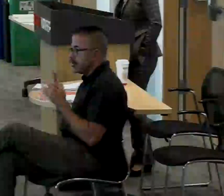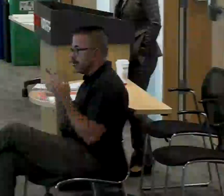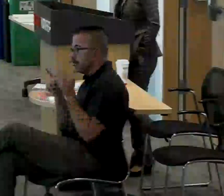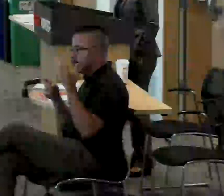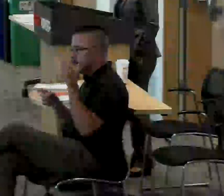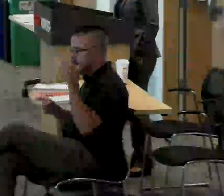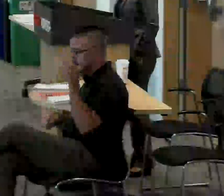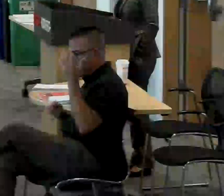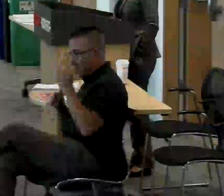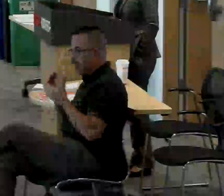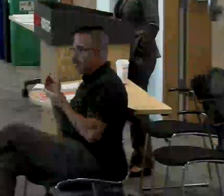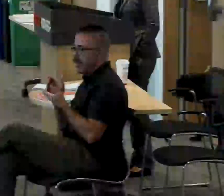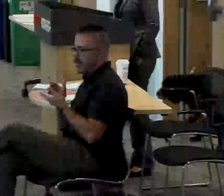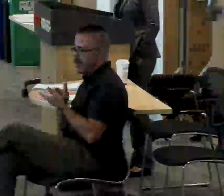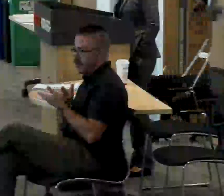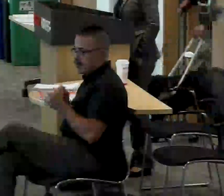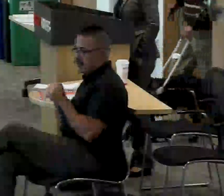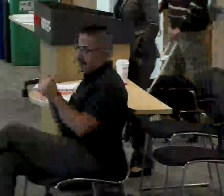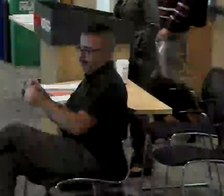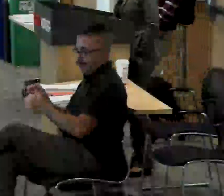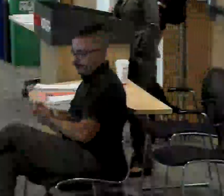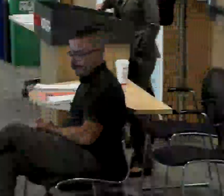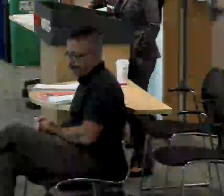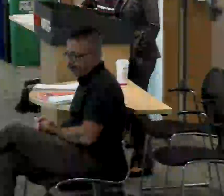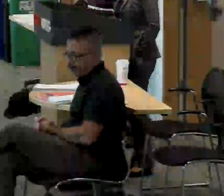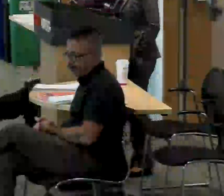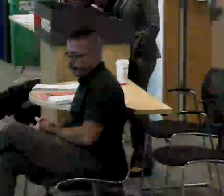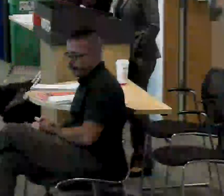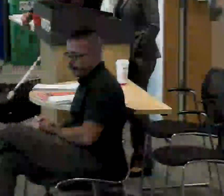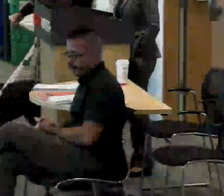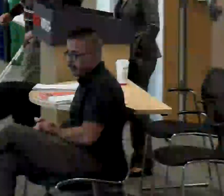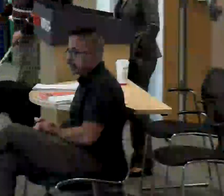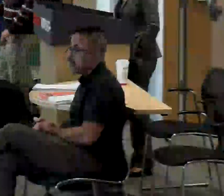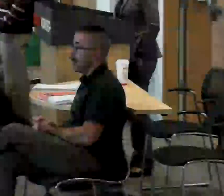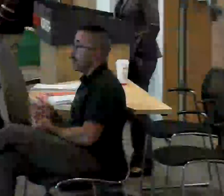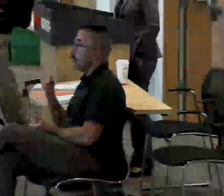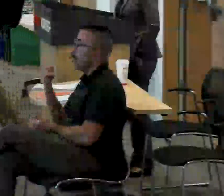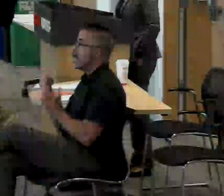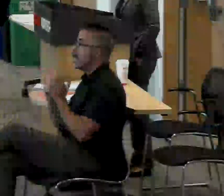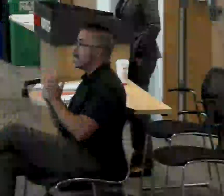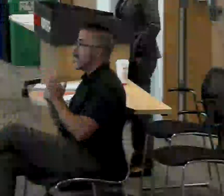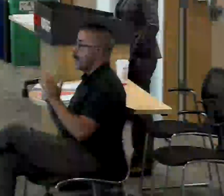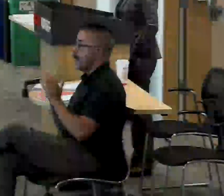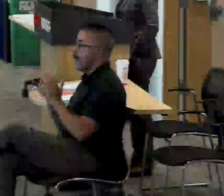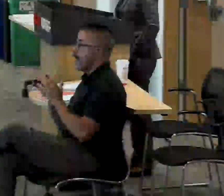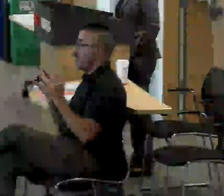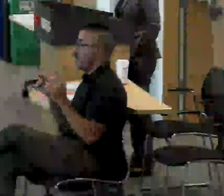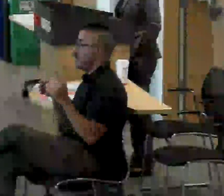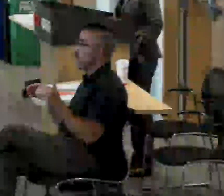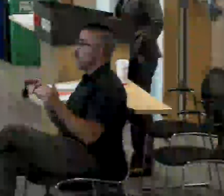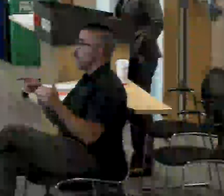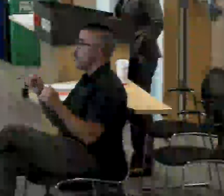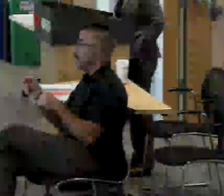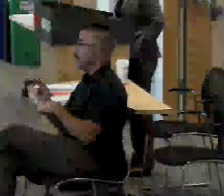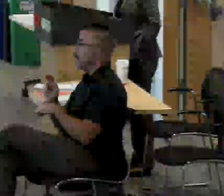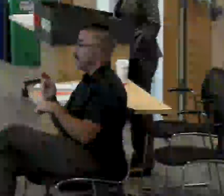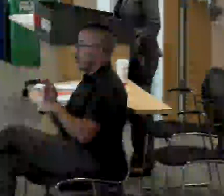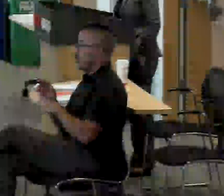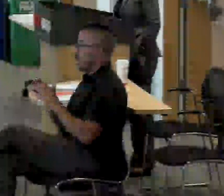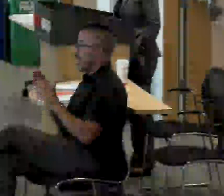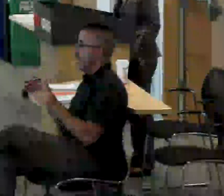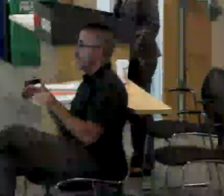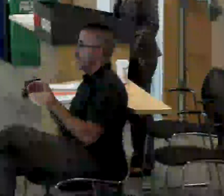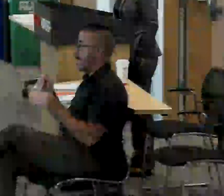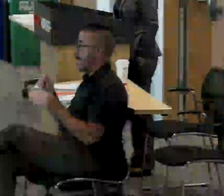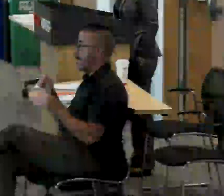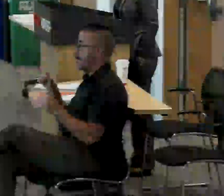on. An example of the diverse way that you can use housing as a QDE, if I may call